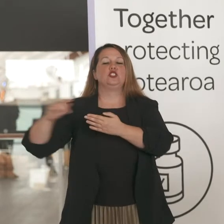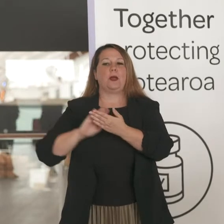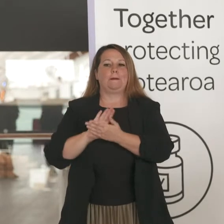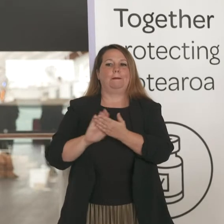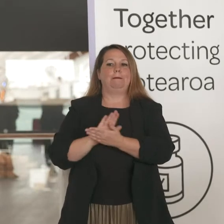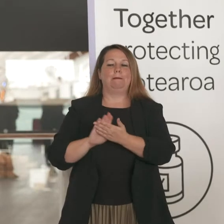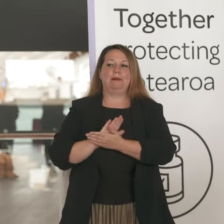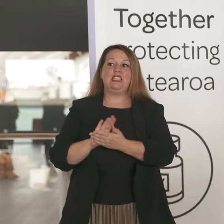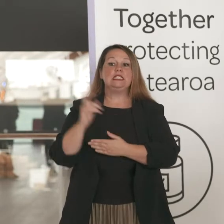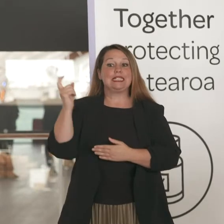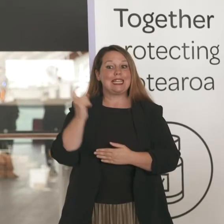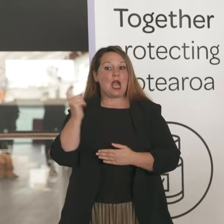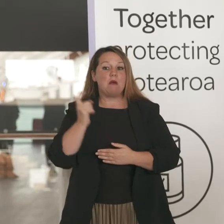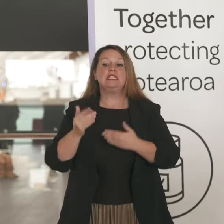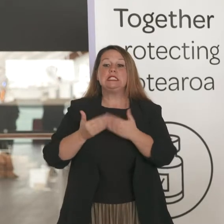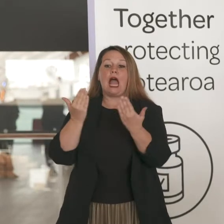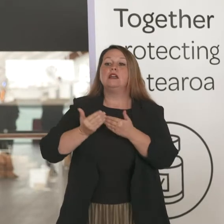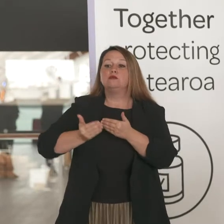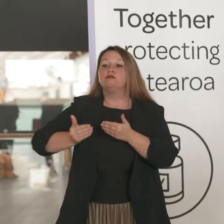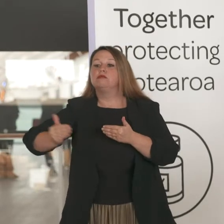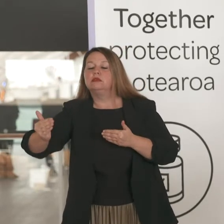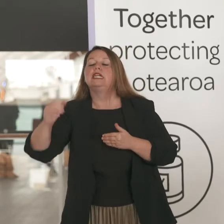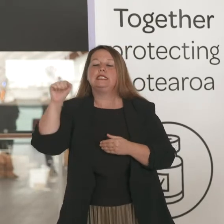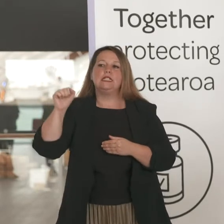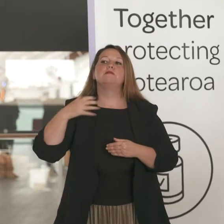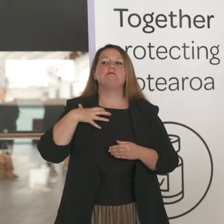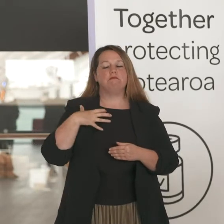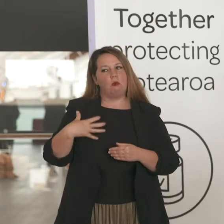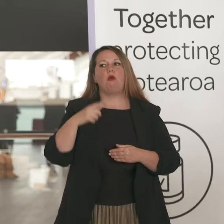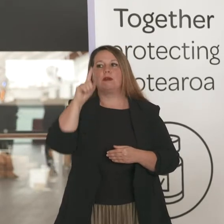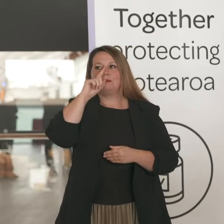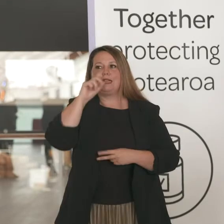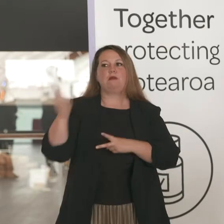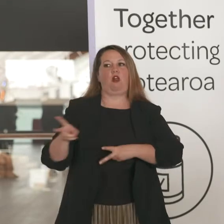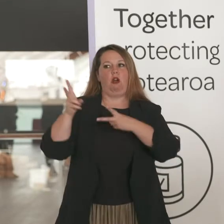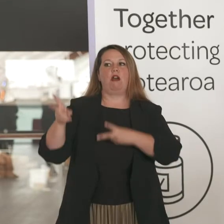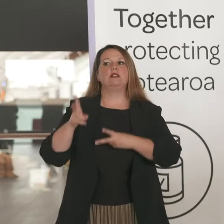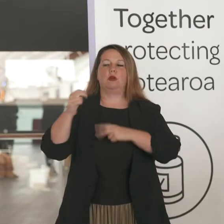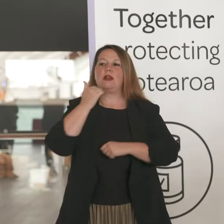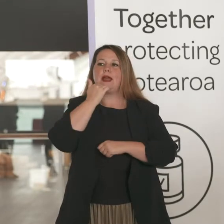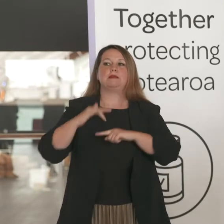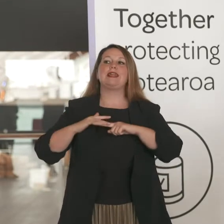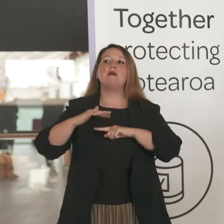case numbers in total come down, that will have an effect on hospitalisations moving forward.